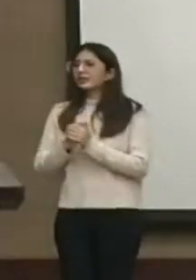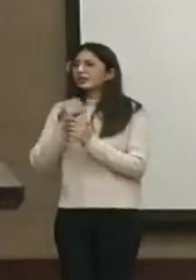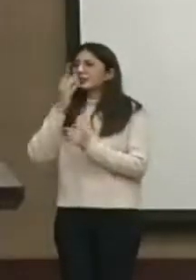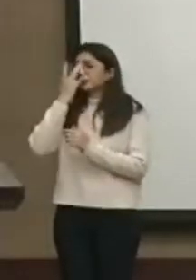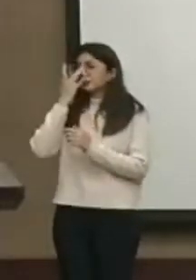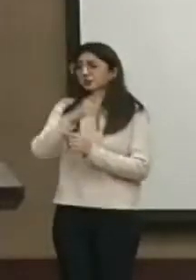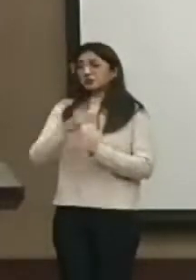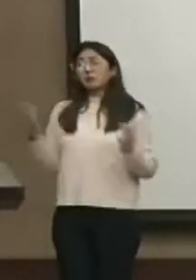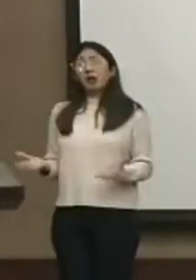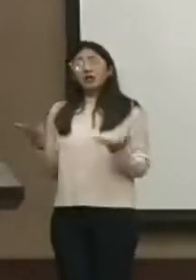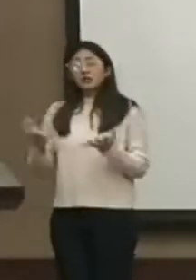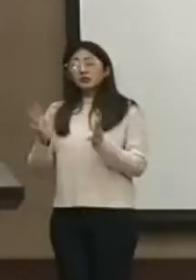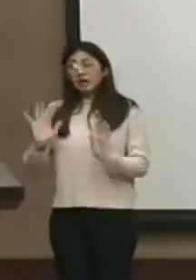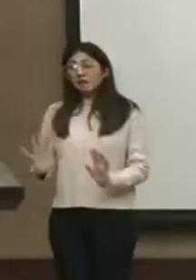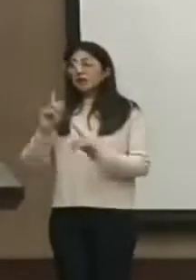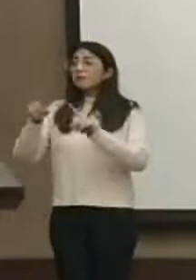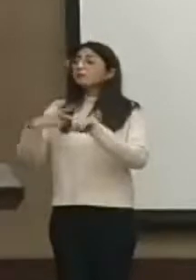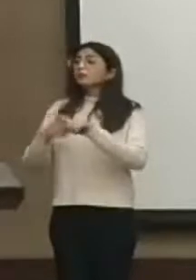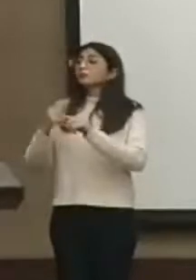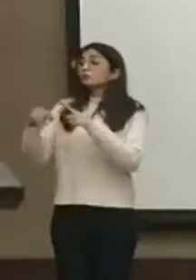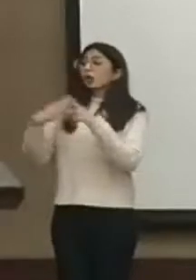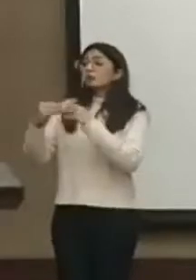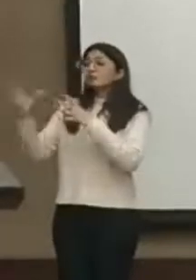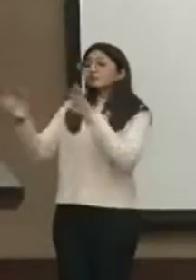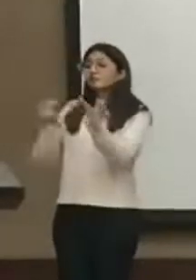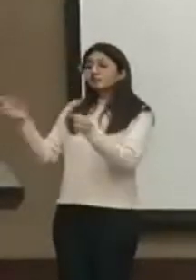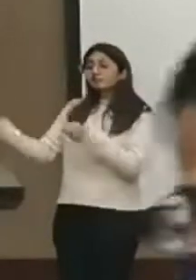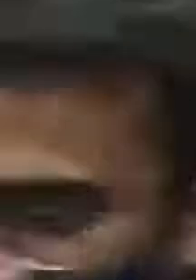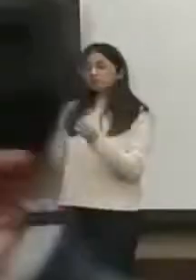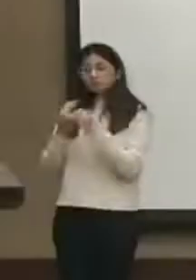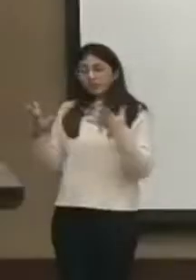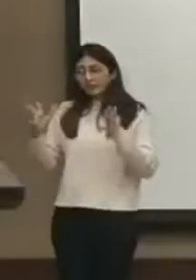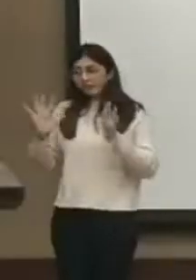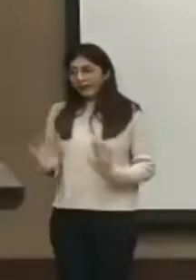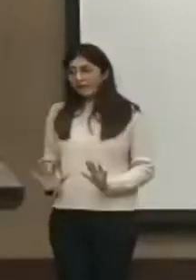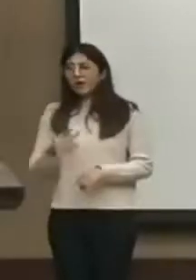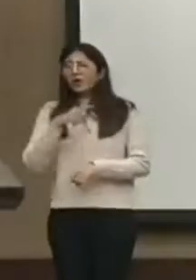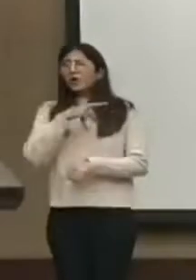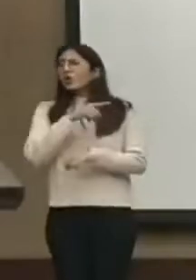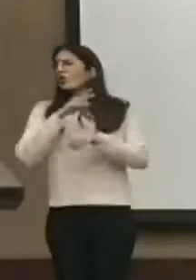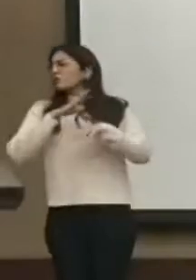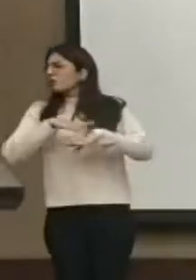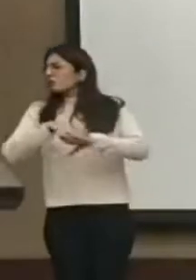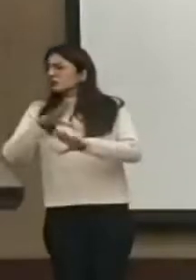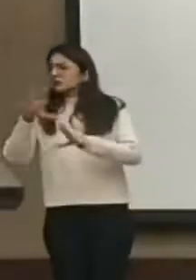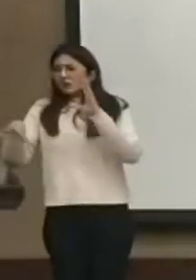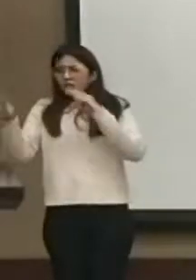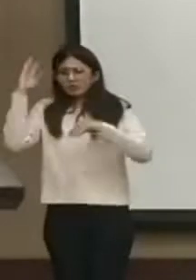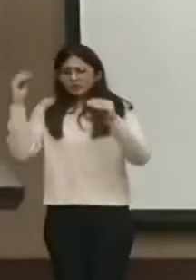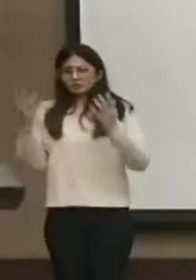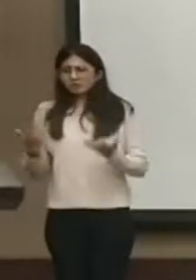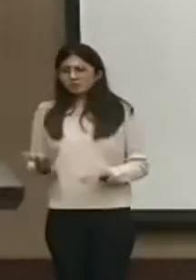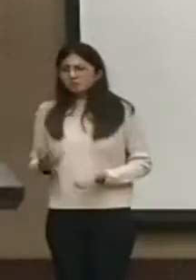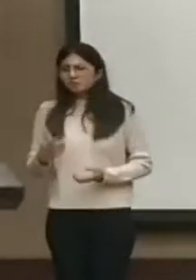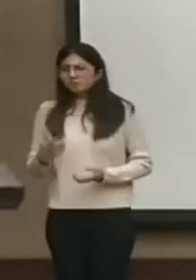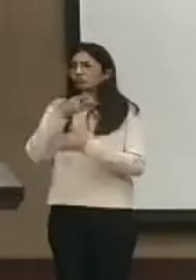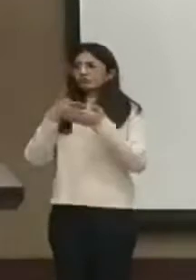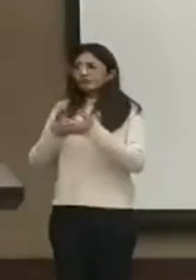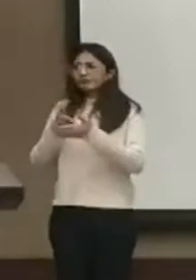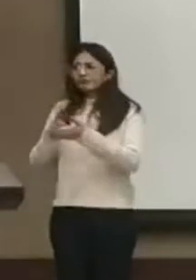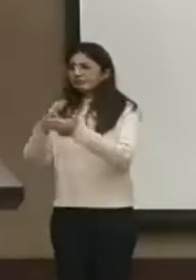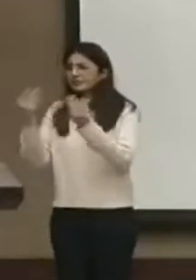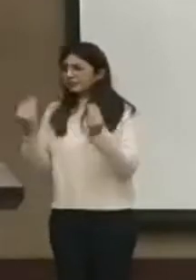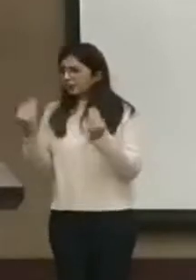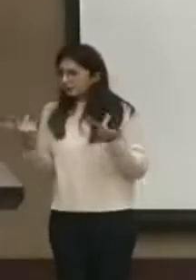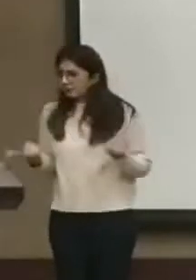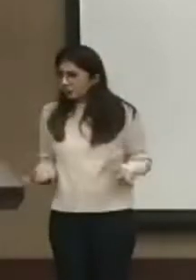very proactive when it comes to hiring. So what have been some of your learnings? What are some of the issues that you've come across, and